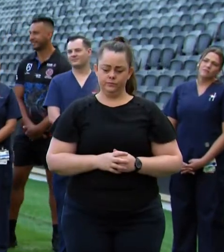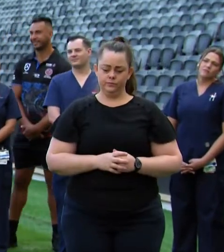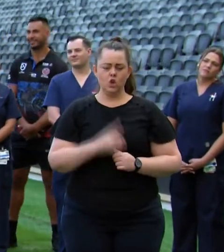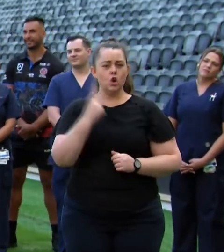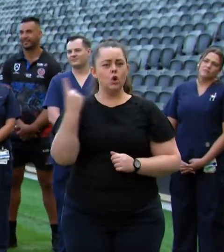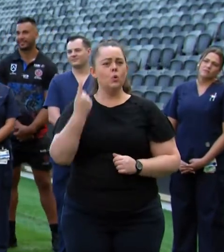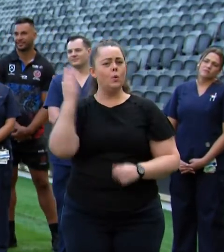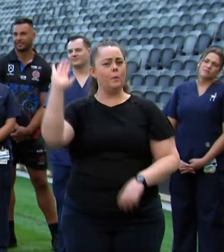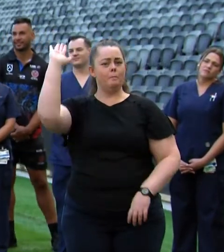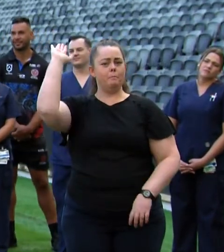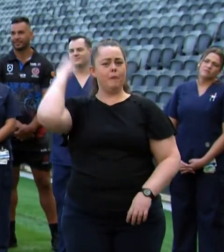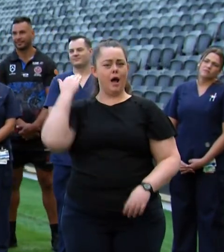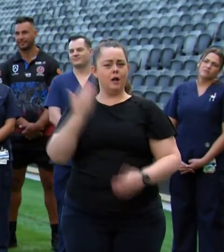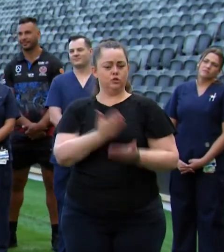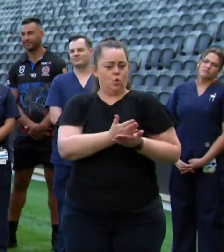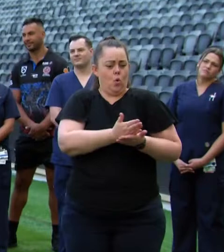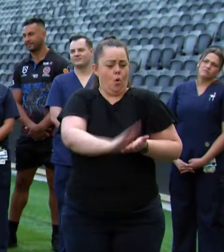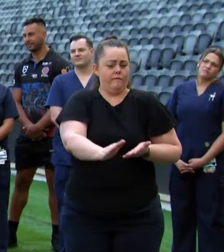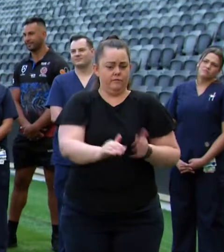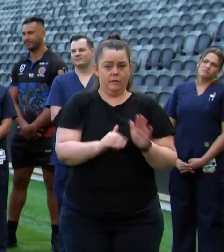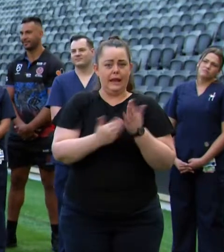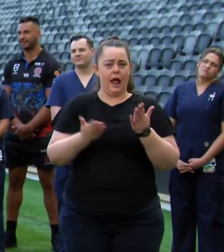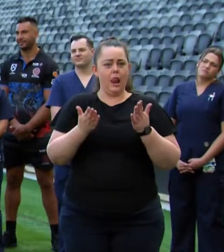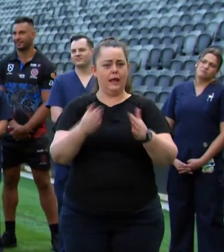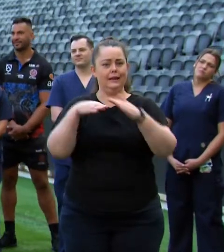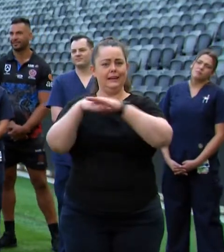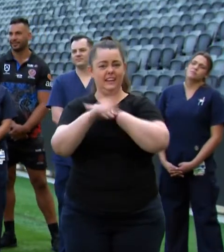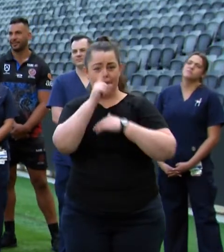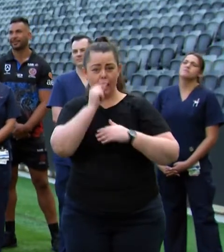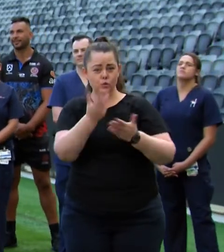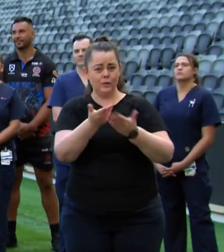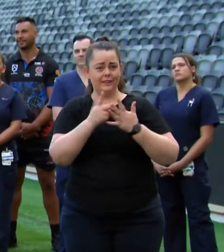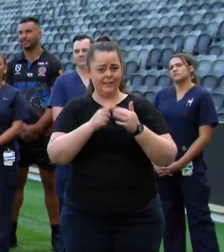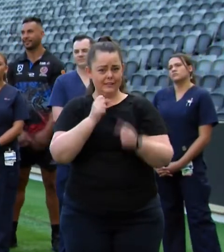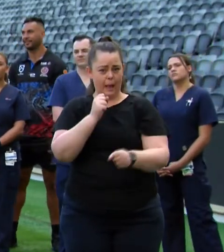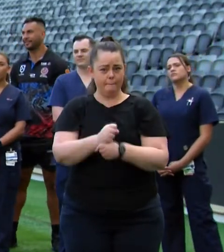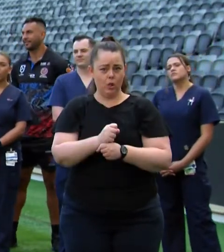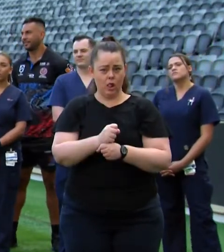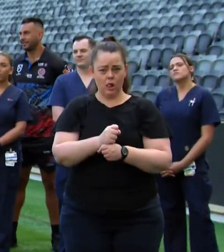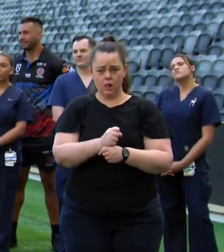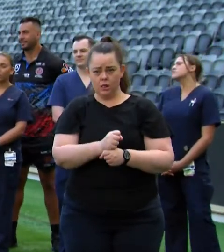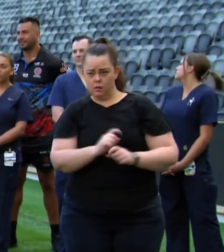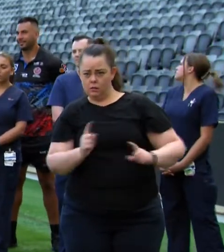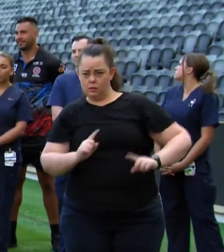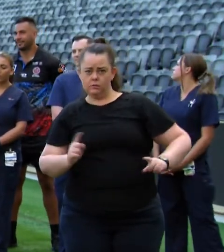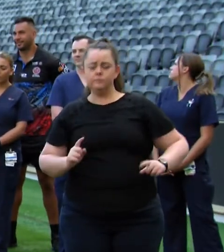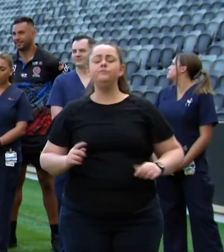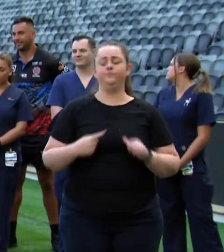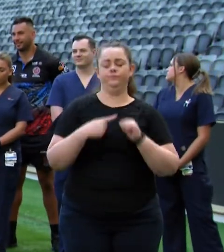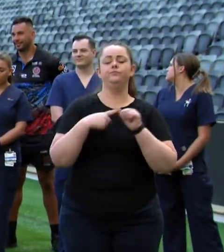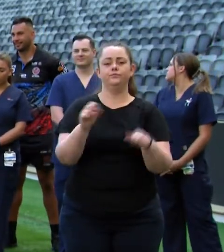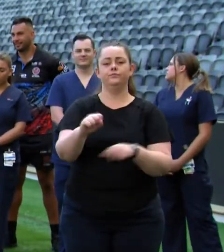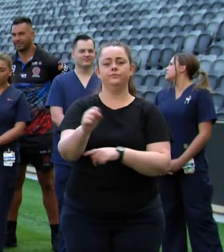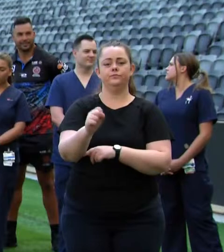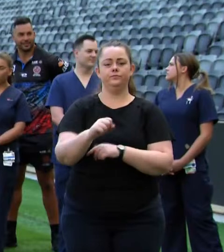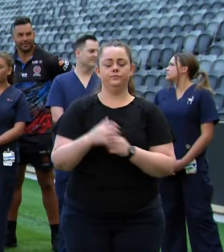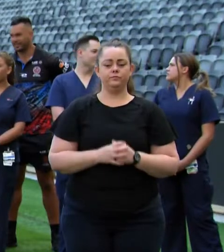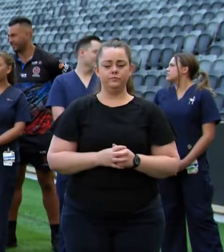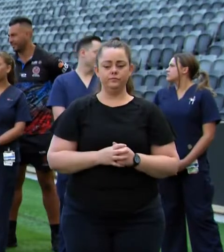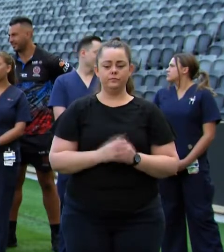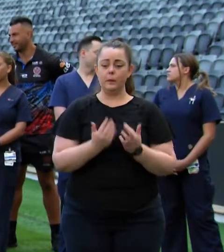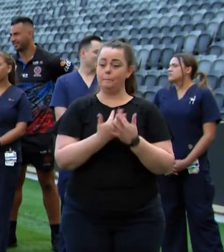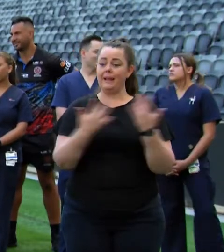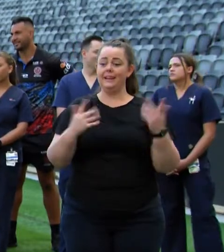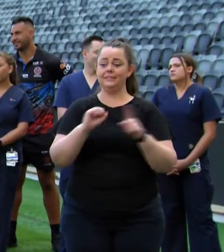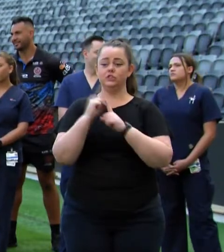out who's now allowed in? Can you give us an example? Look, I think there's been many cases where someone who